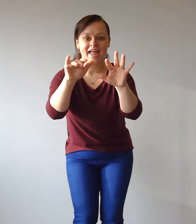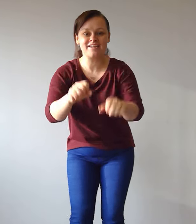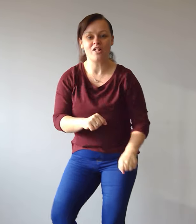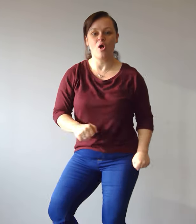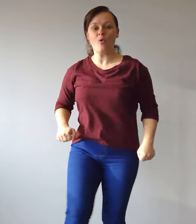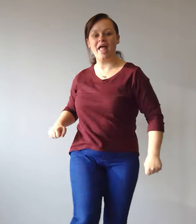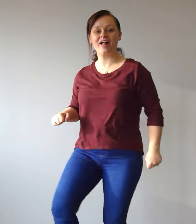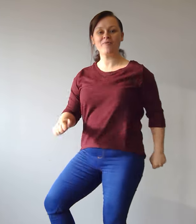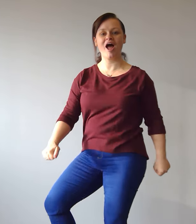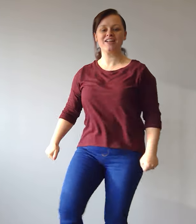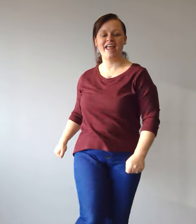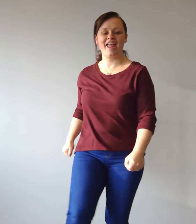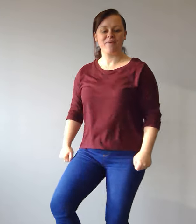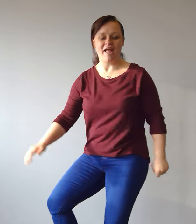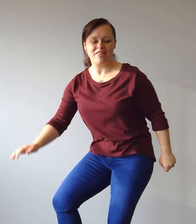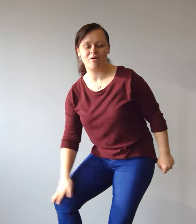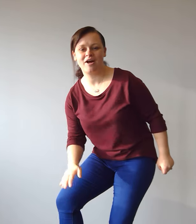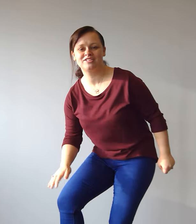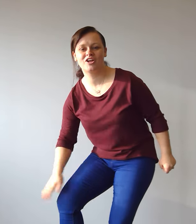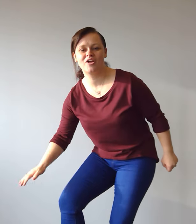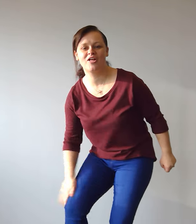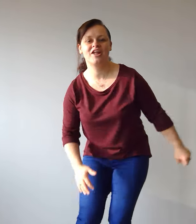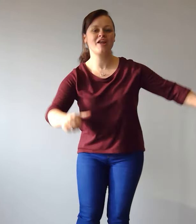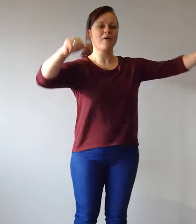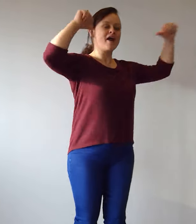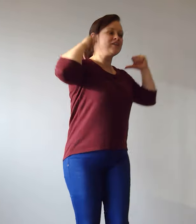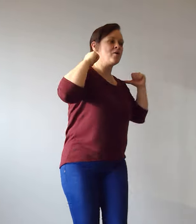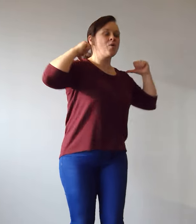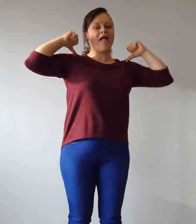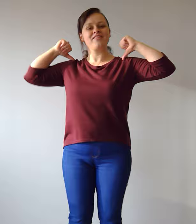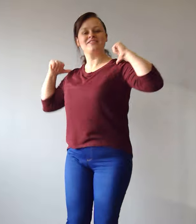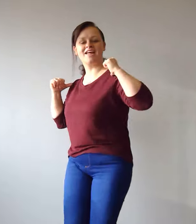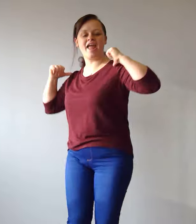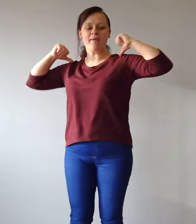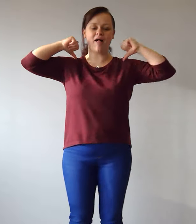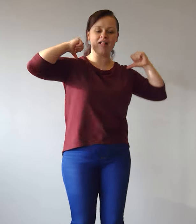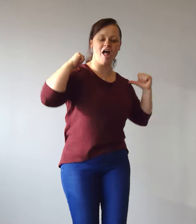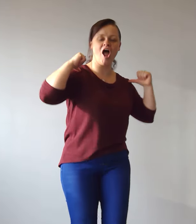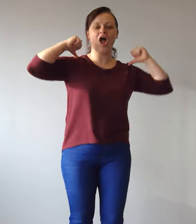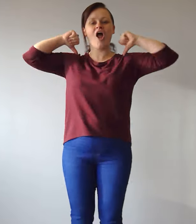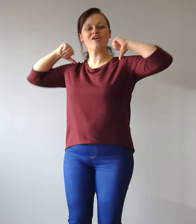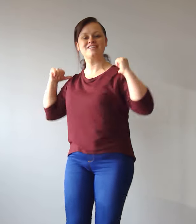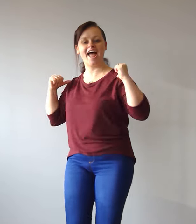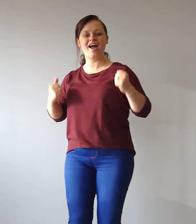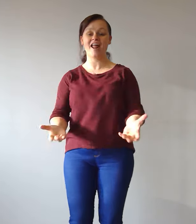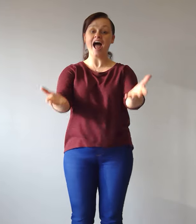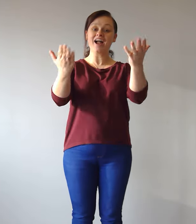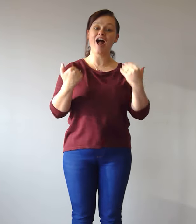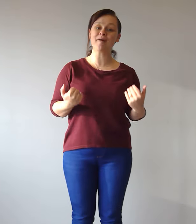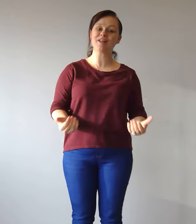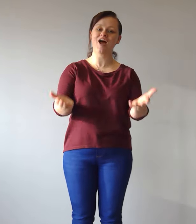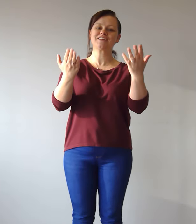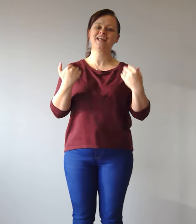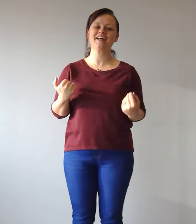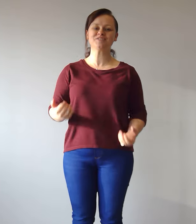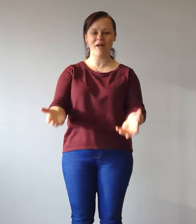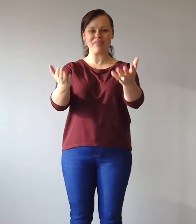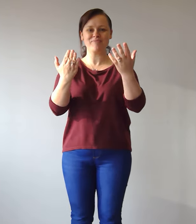middle, play my body with a one, two, three, we're doing the same old hard dance. Come along and dance with